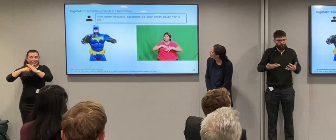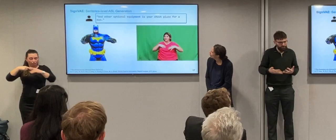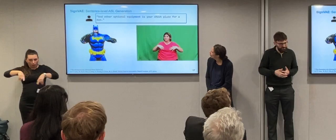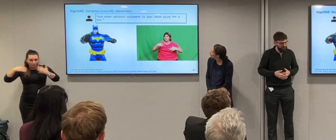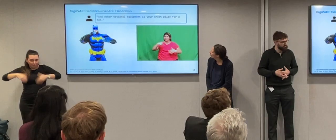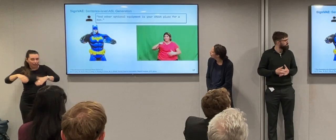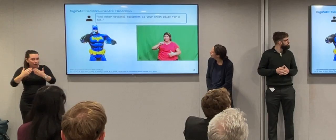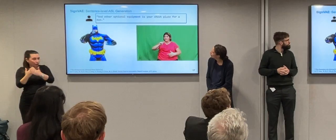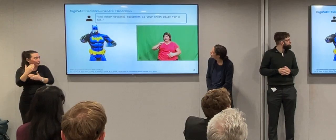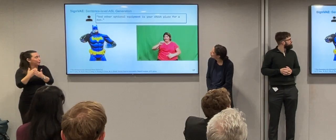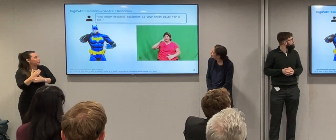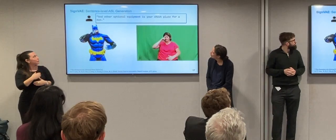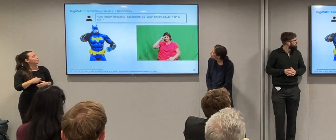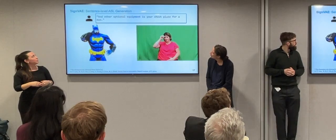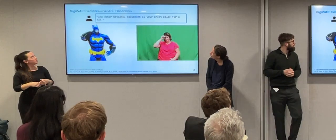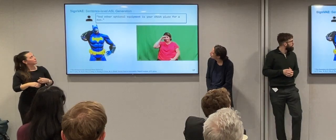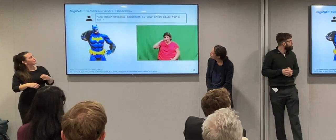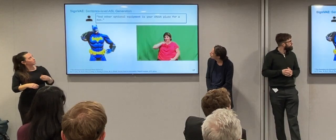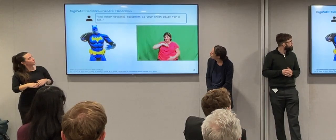Another example.